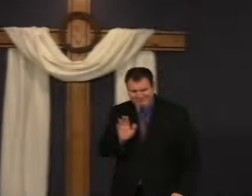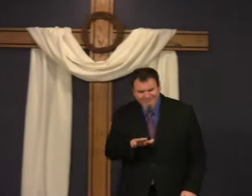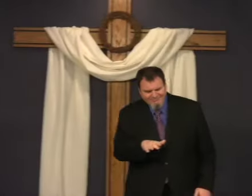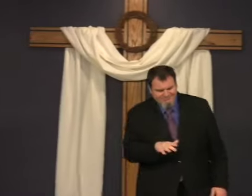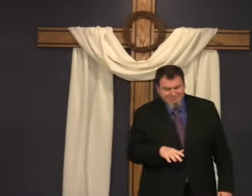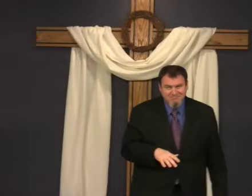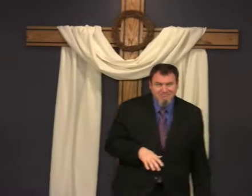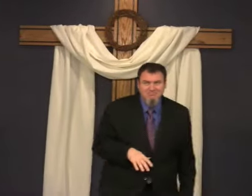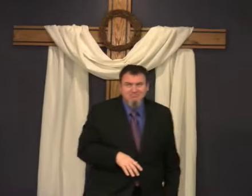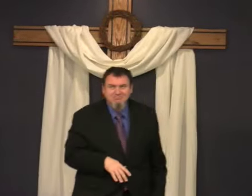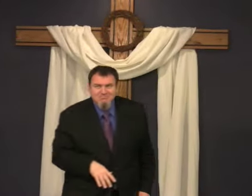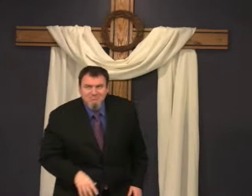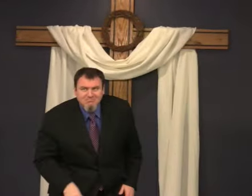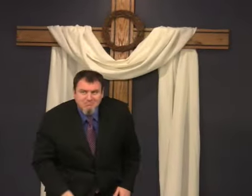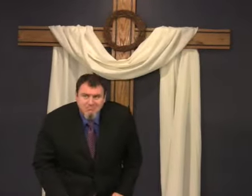And Jesus says,